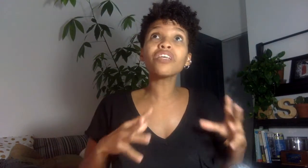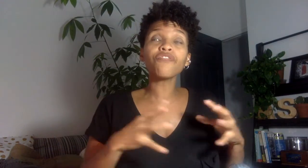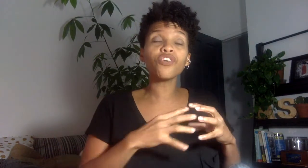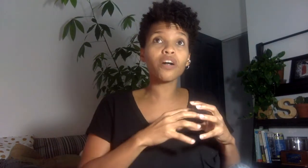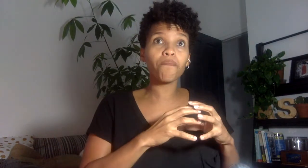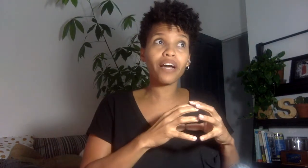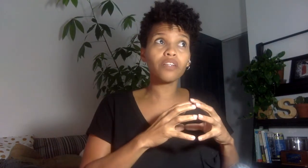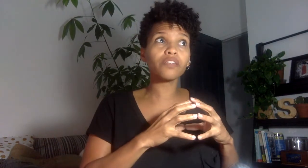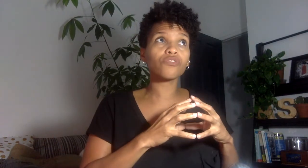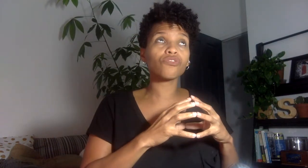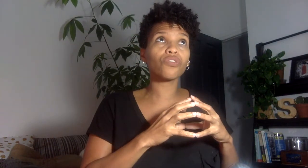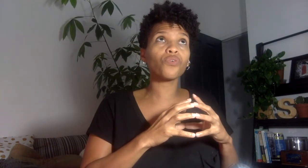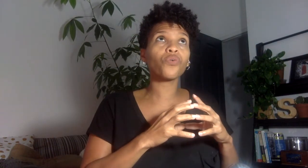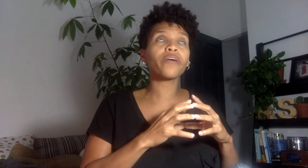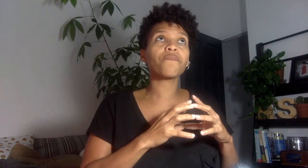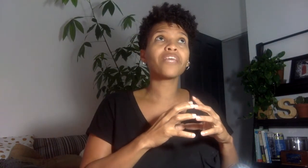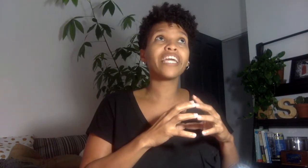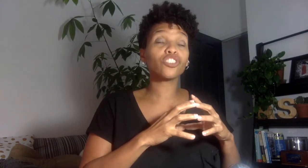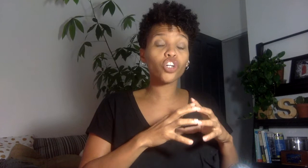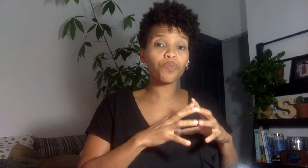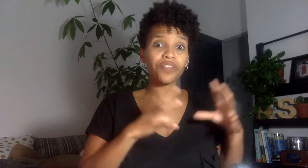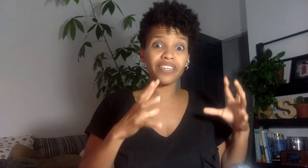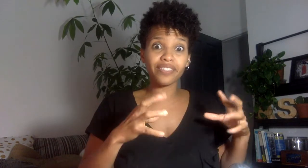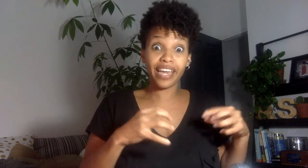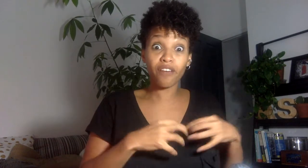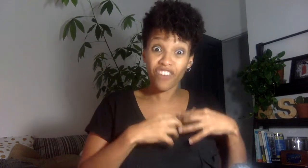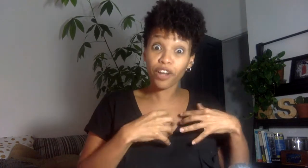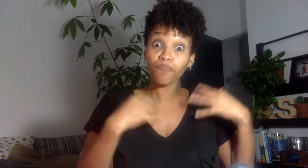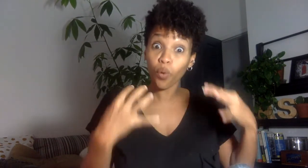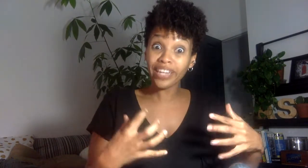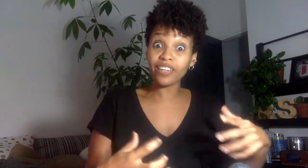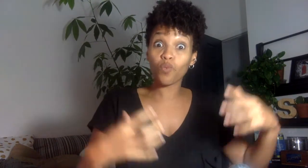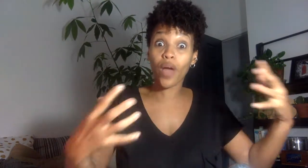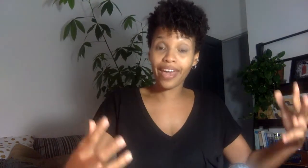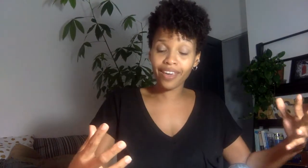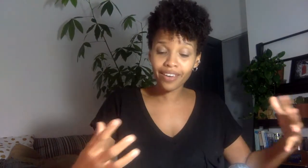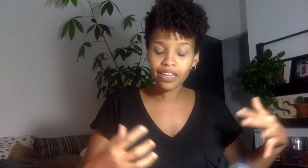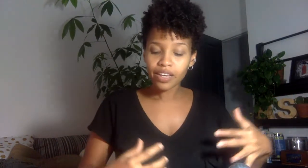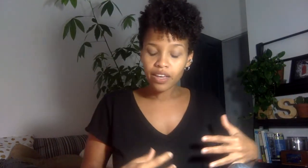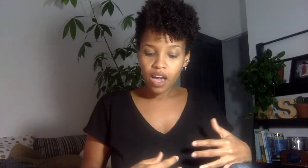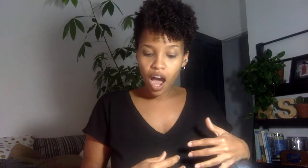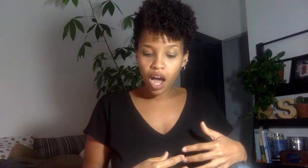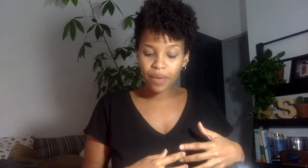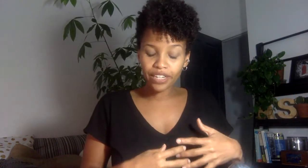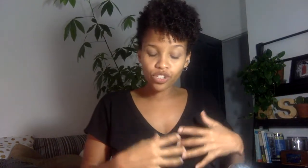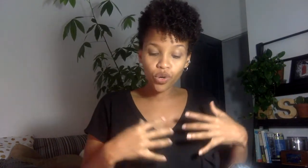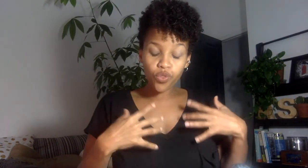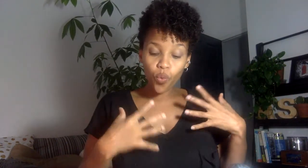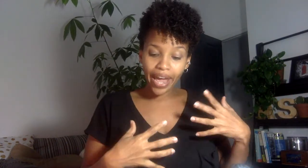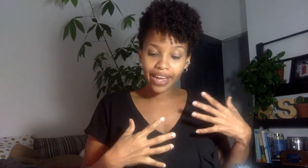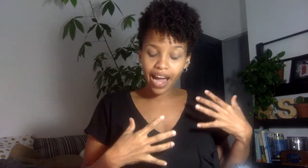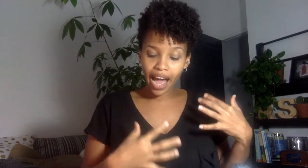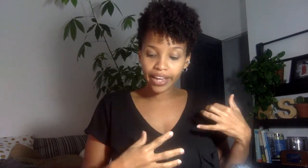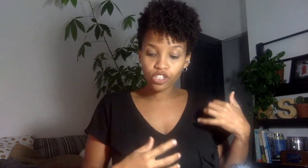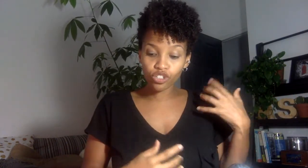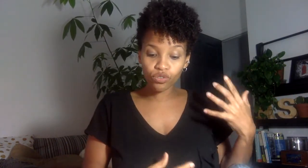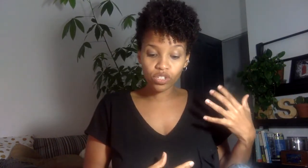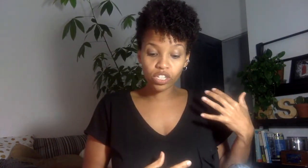feel compelled to interpret this in a very poignant way. And so the way I choose to